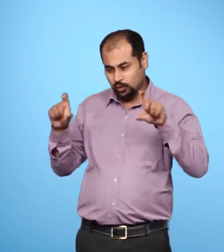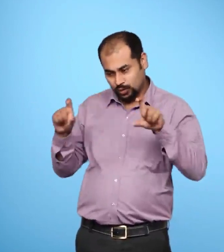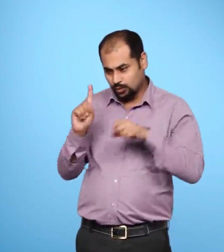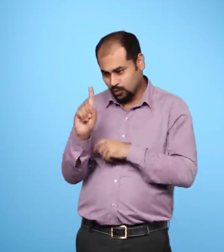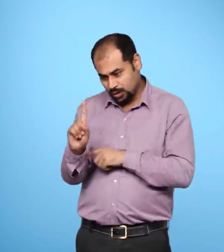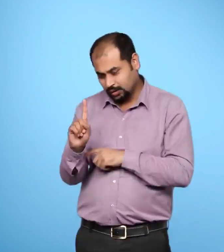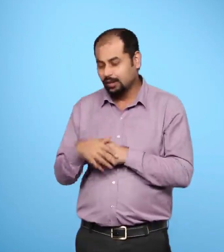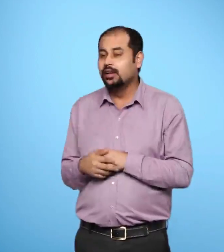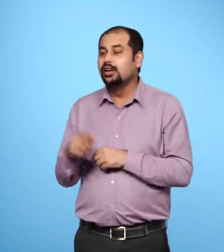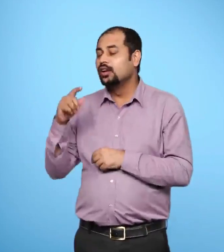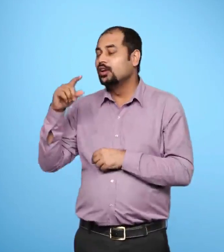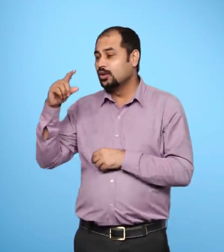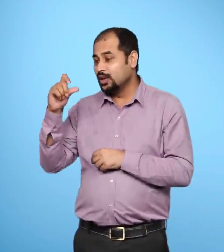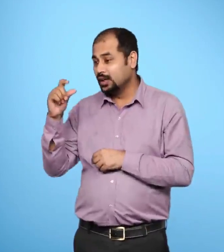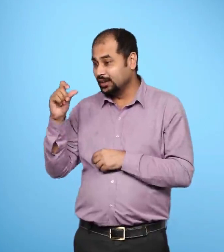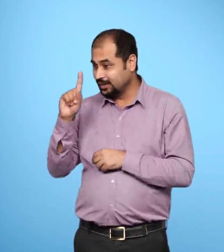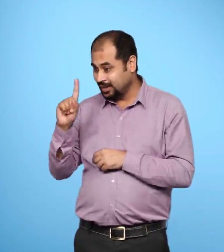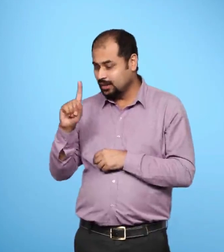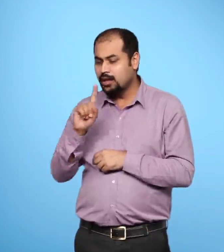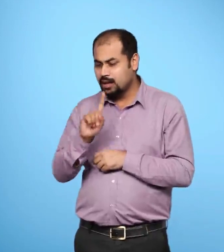8 1 rupee coins.